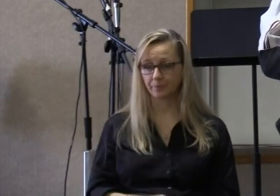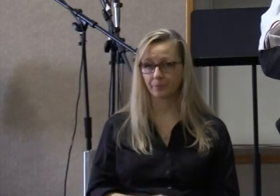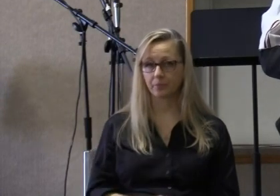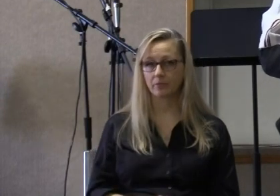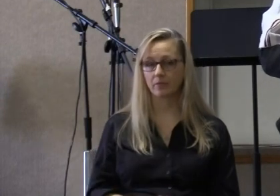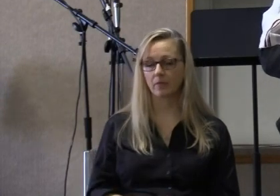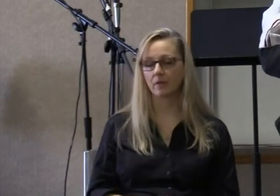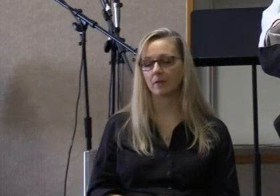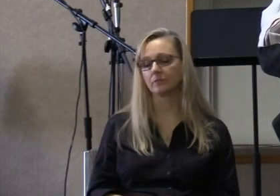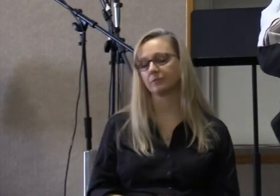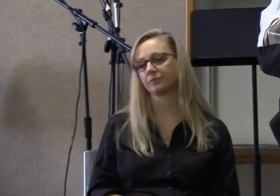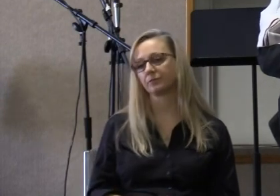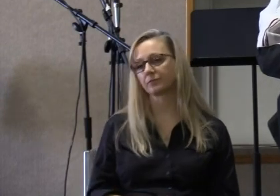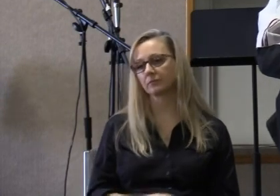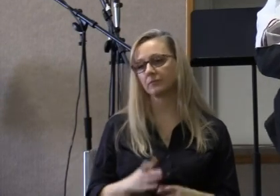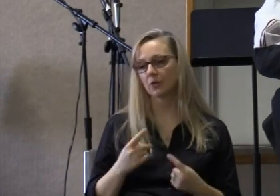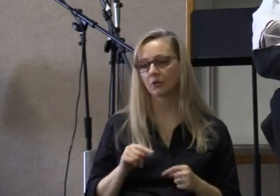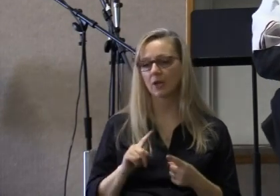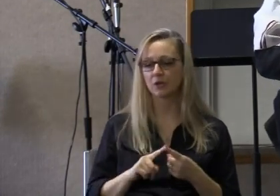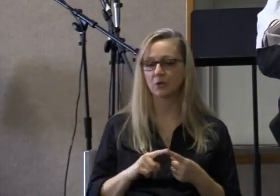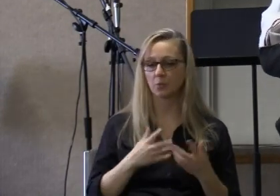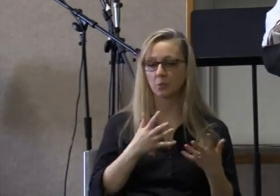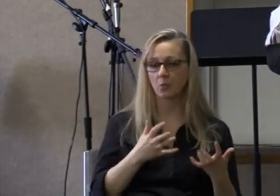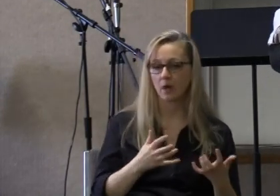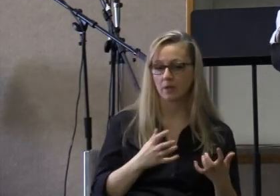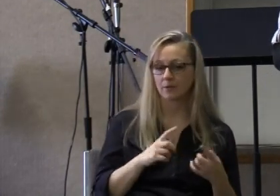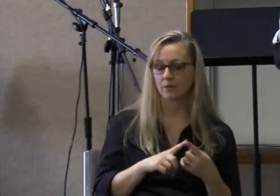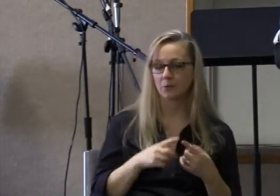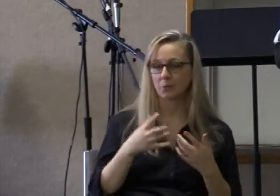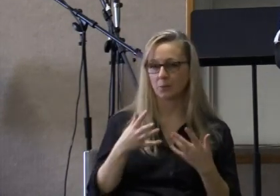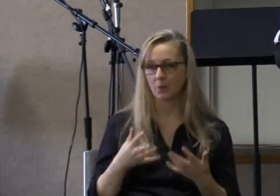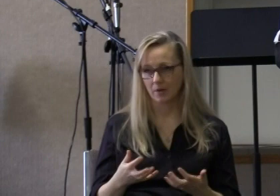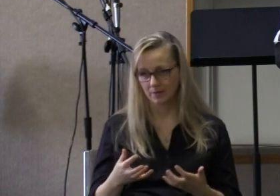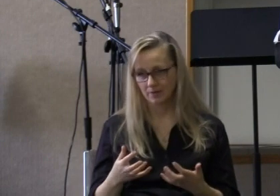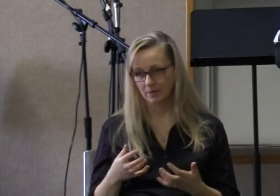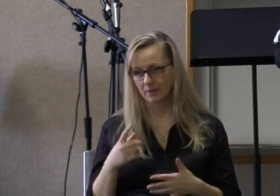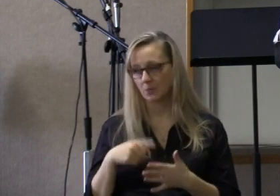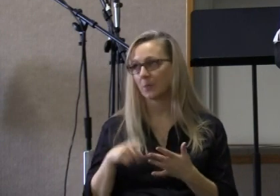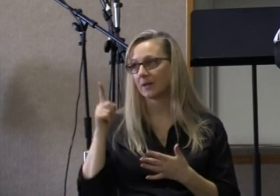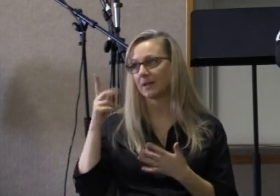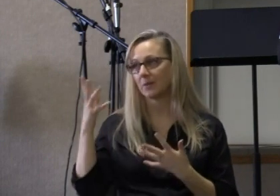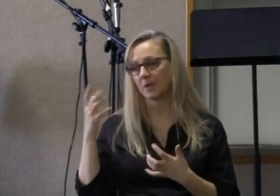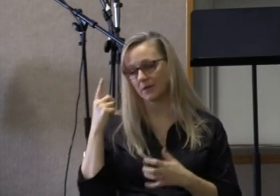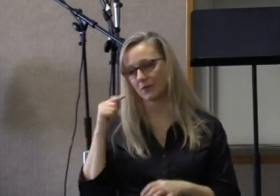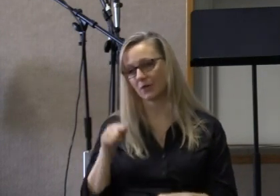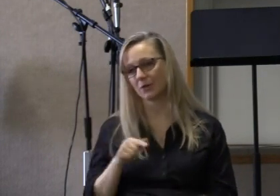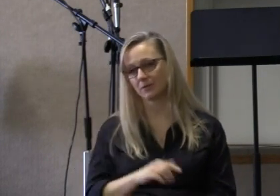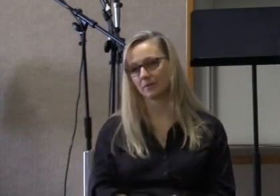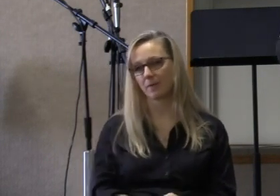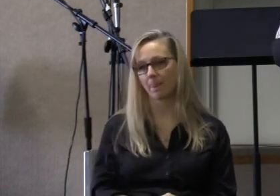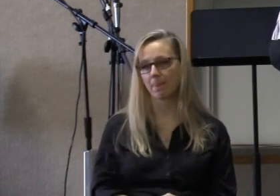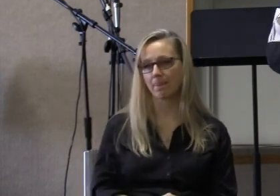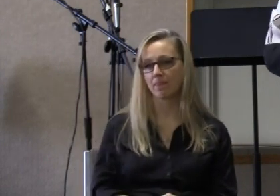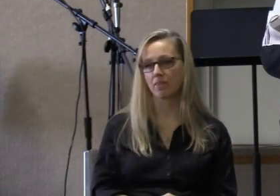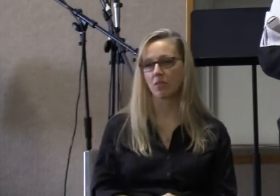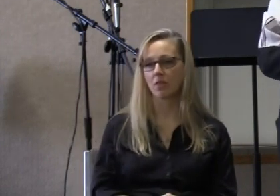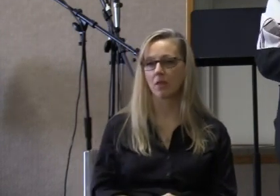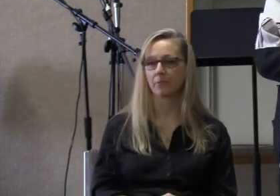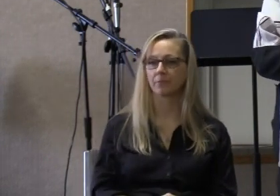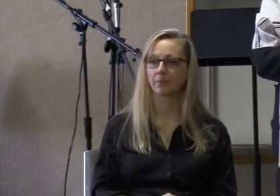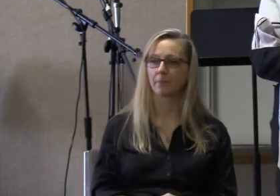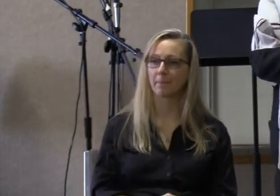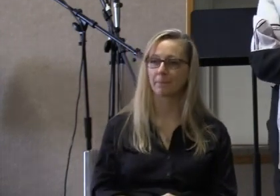choose to want what he wants for you? Do you want to want what